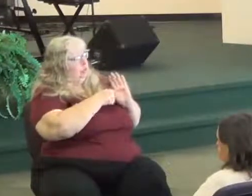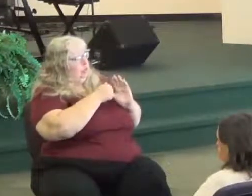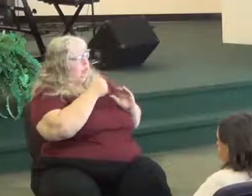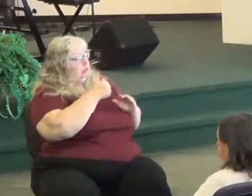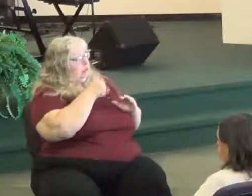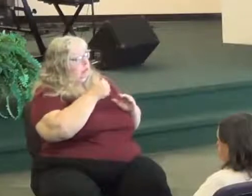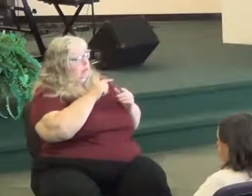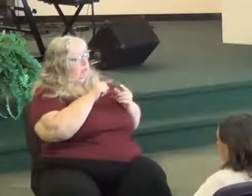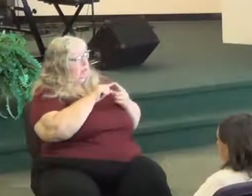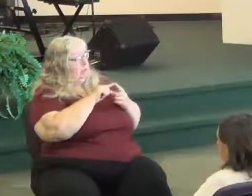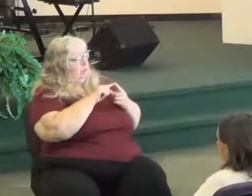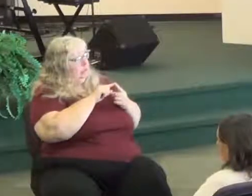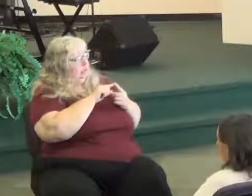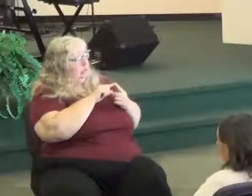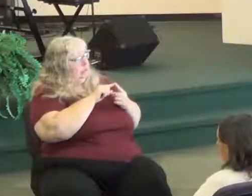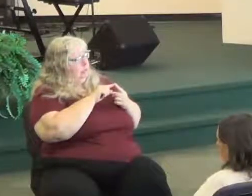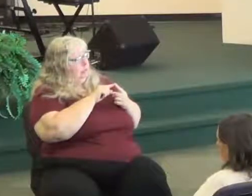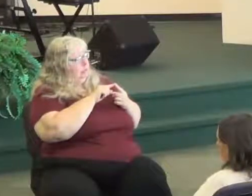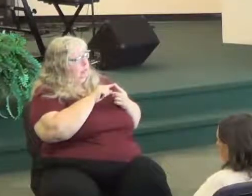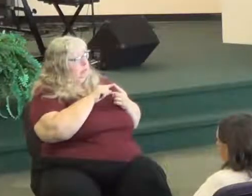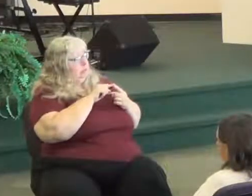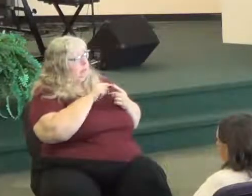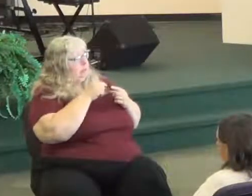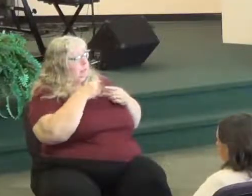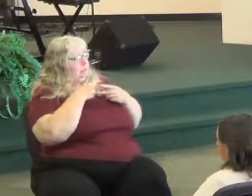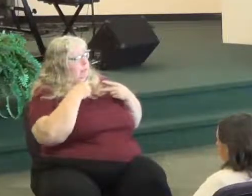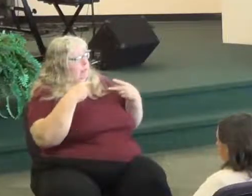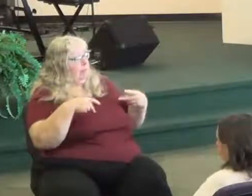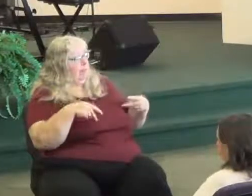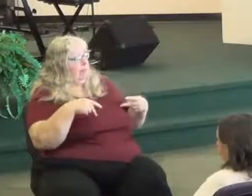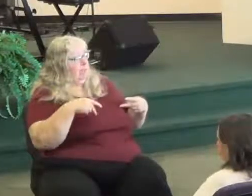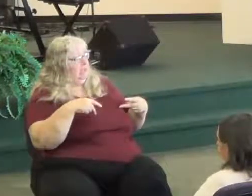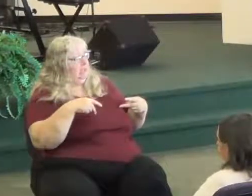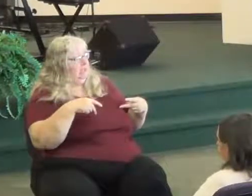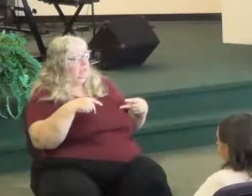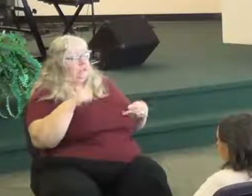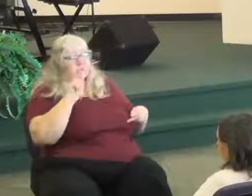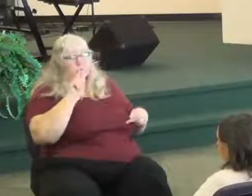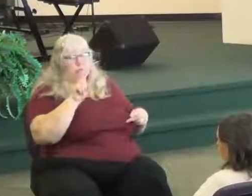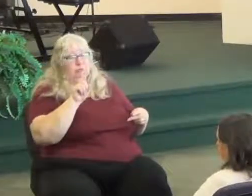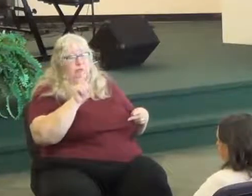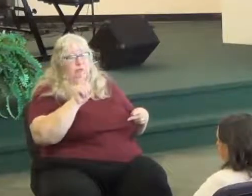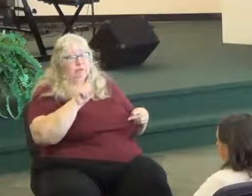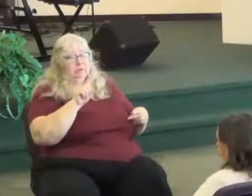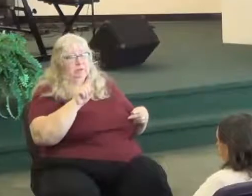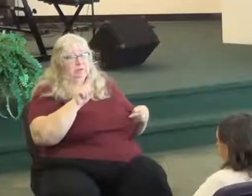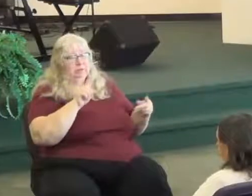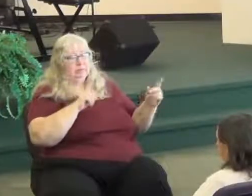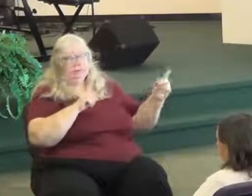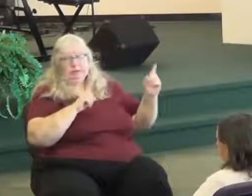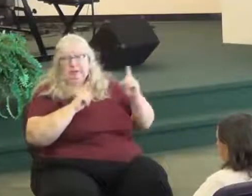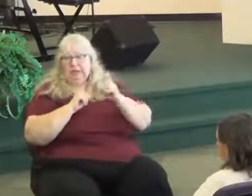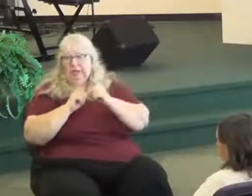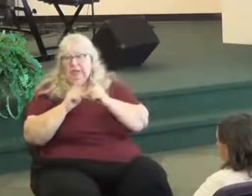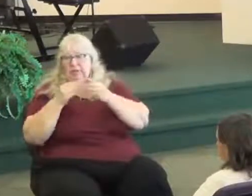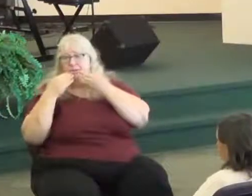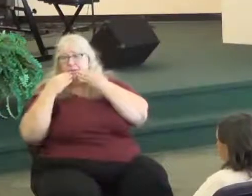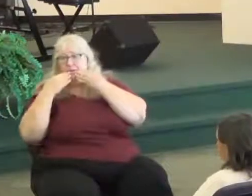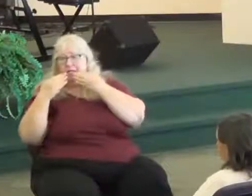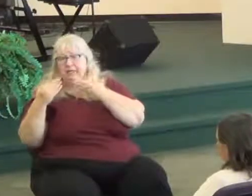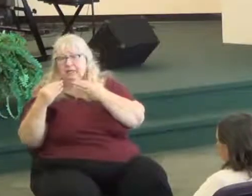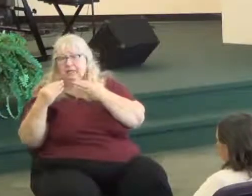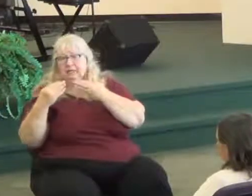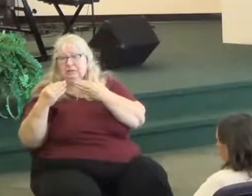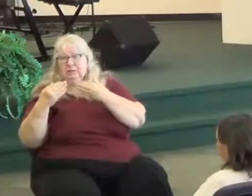them, when he saw he was healed, came back praising God in a loud voice. He threw himself at Jesus' feet and thanked him. And he was